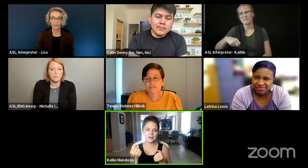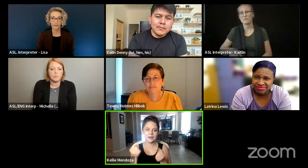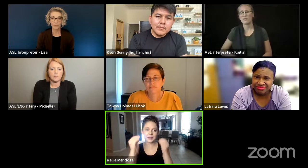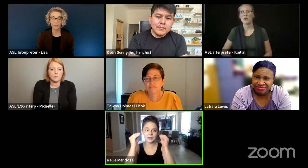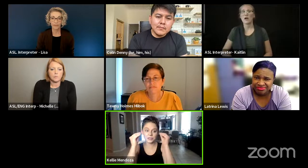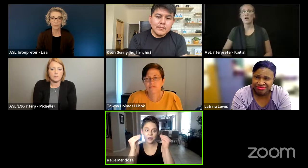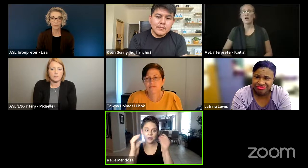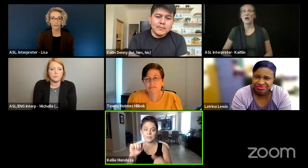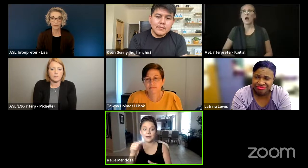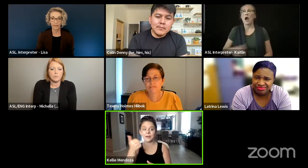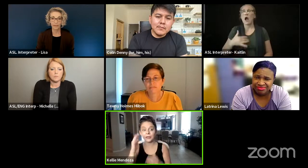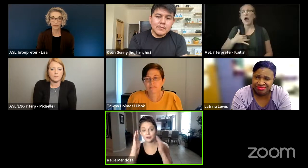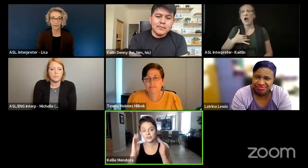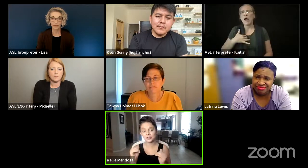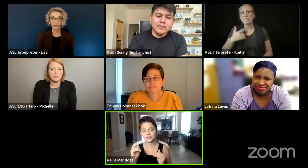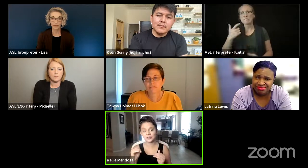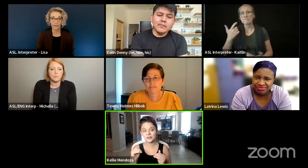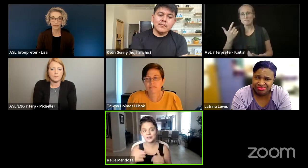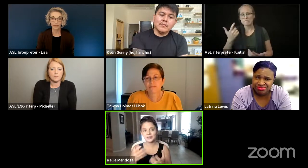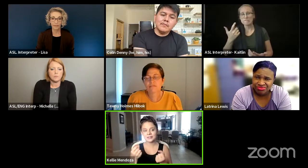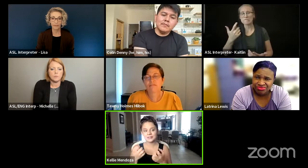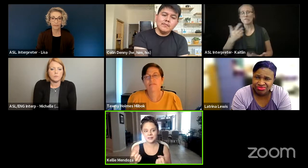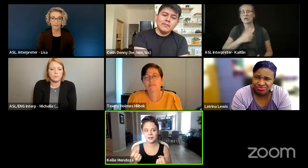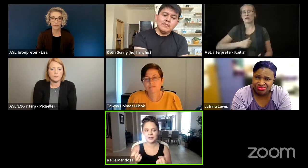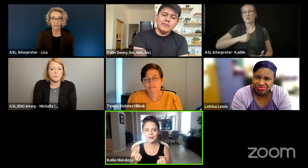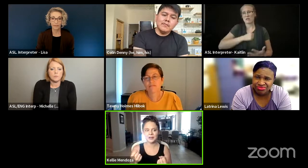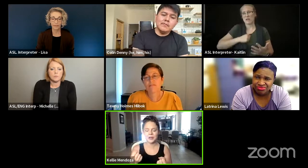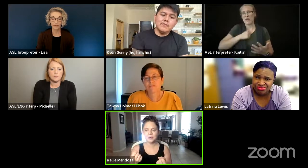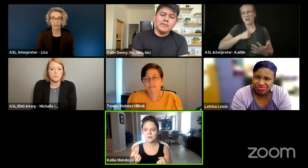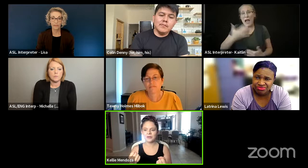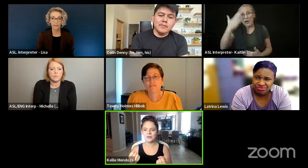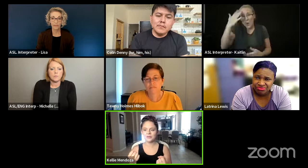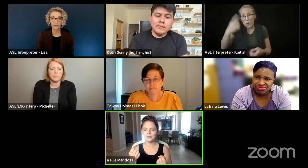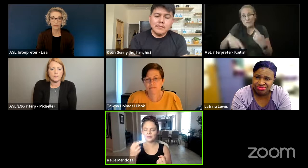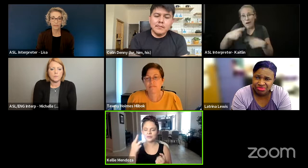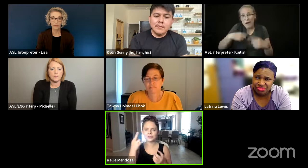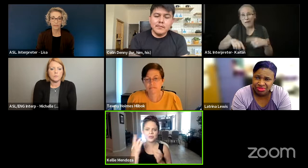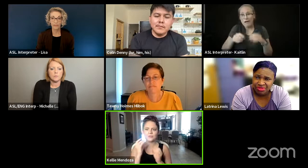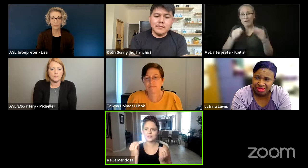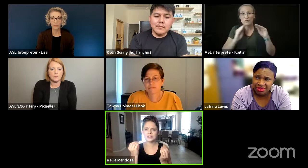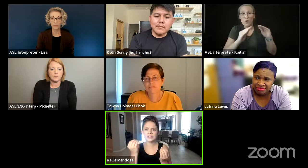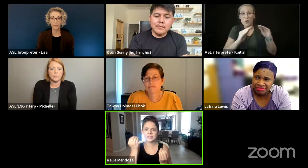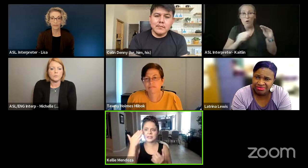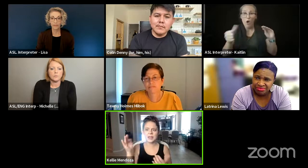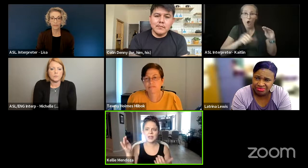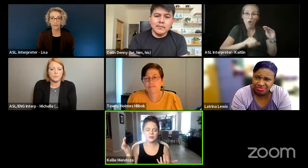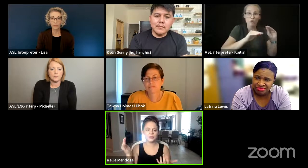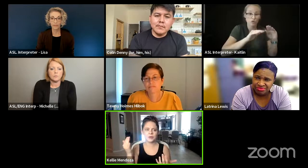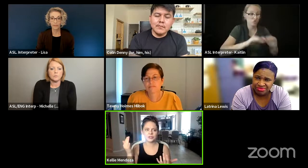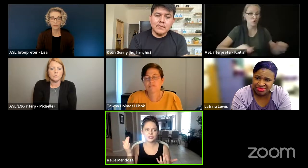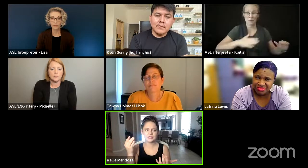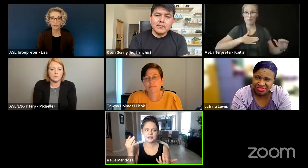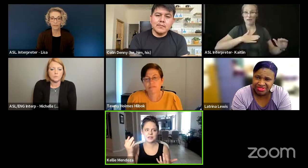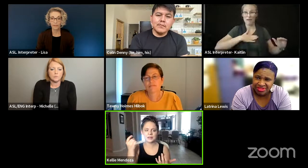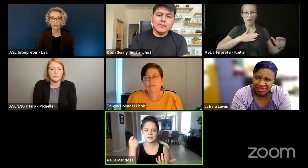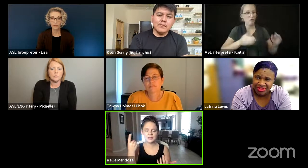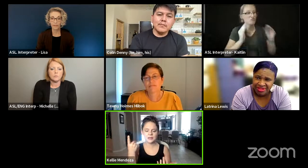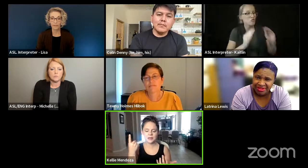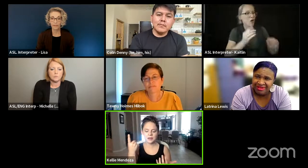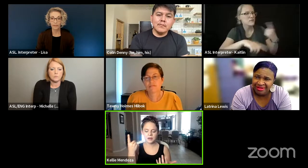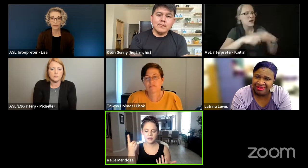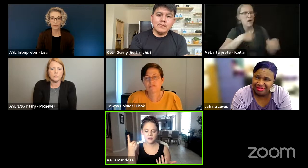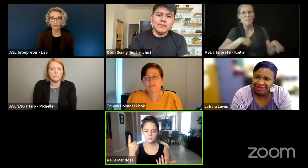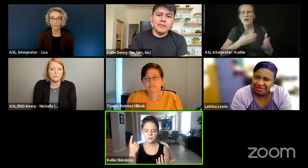know sign and I taught my other children to sign, but for some reason that I don't